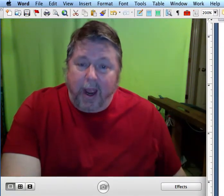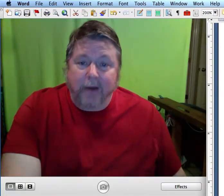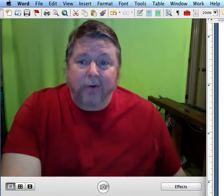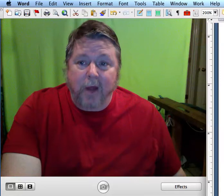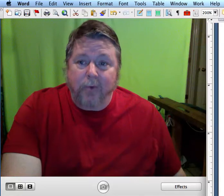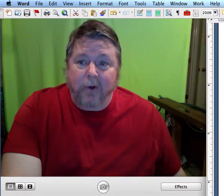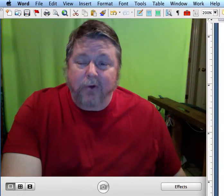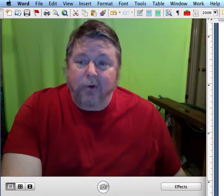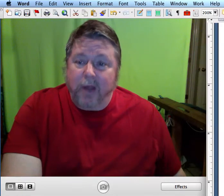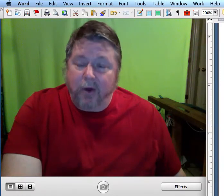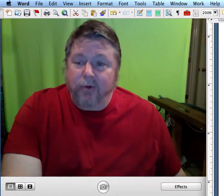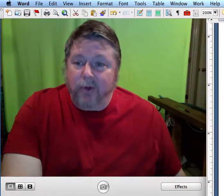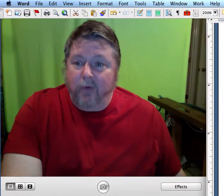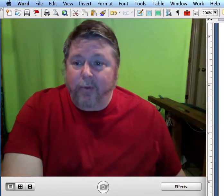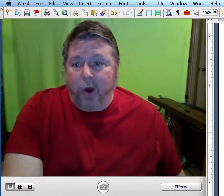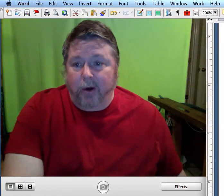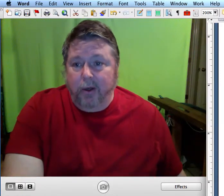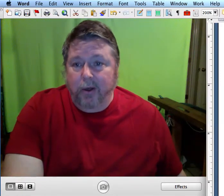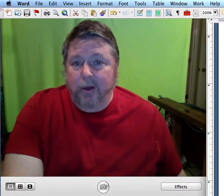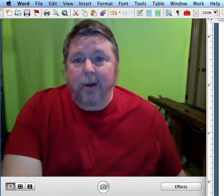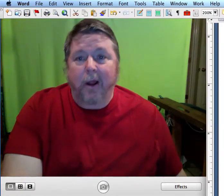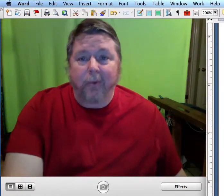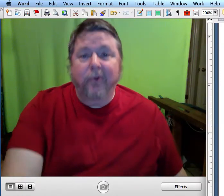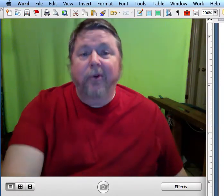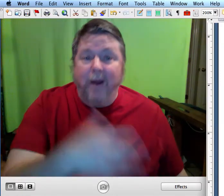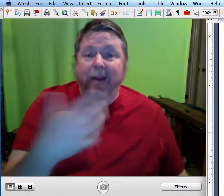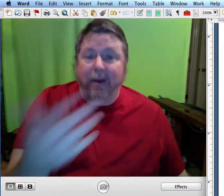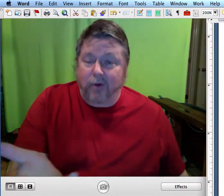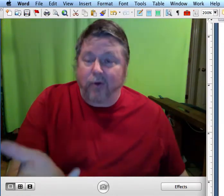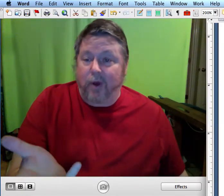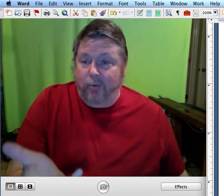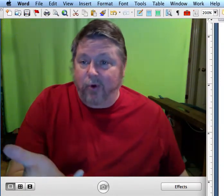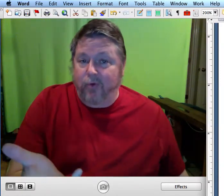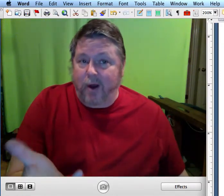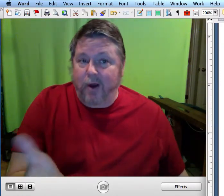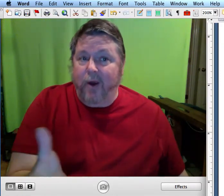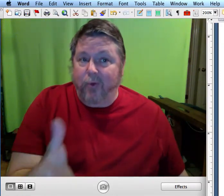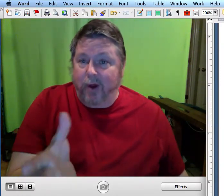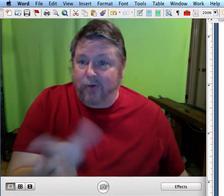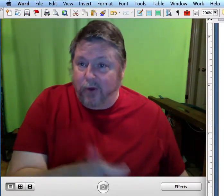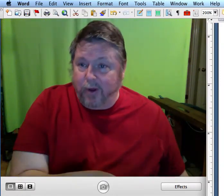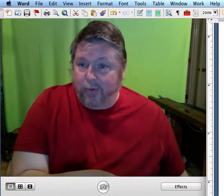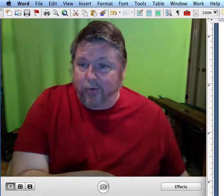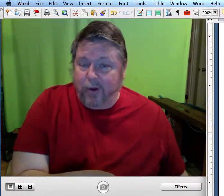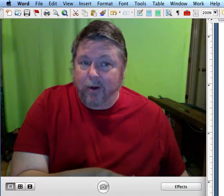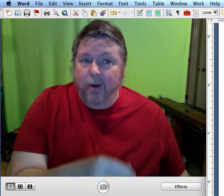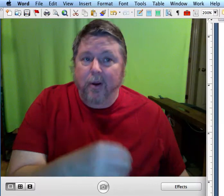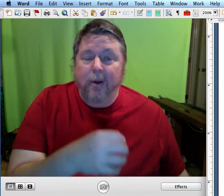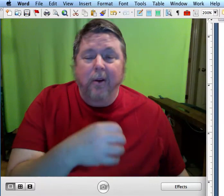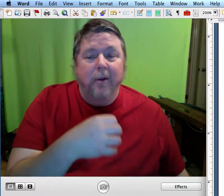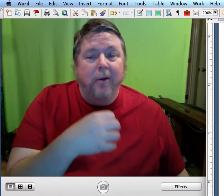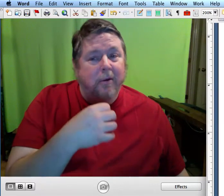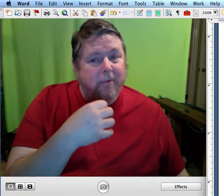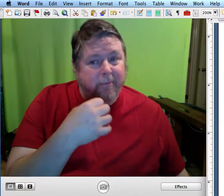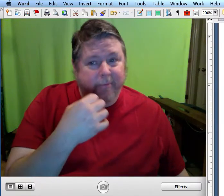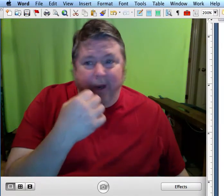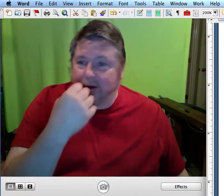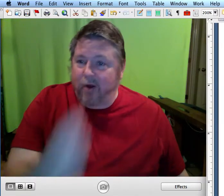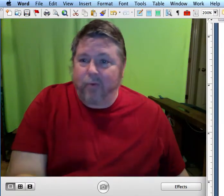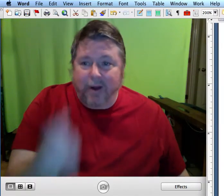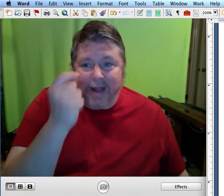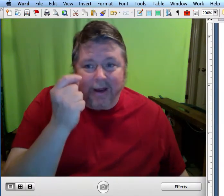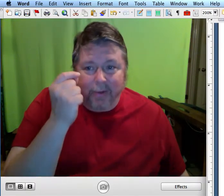I do not want you to tear yourself apart. I want you to find things that you need to improve on and find ways to do the improving. But